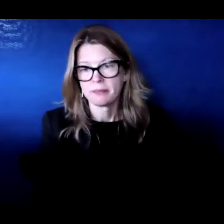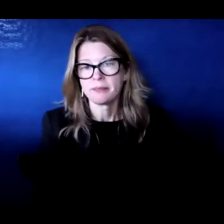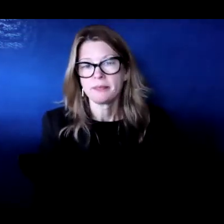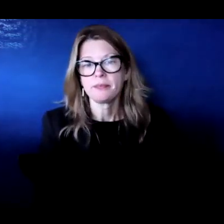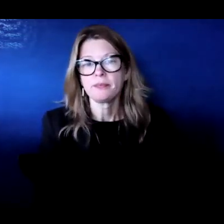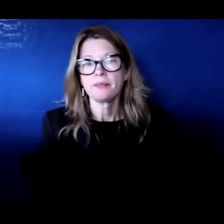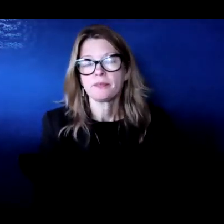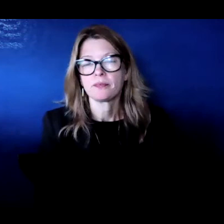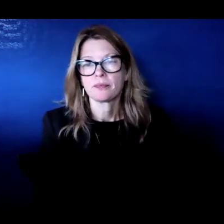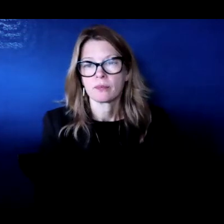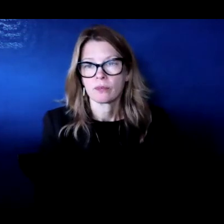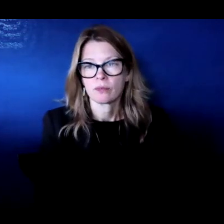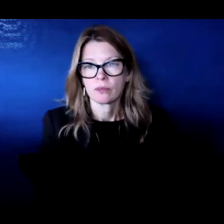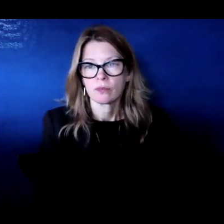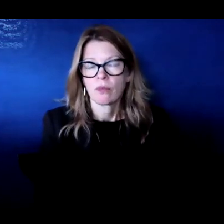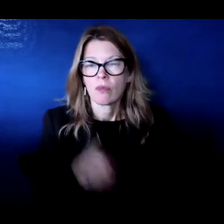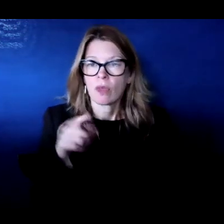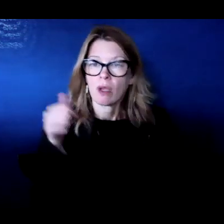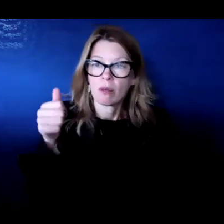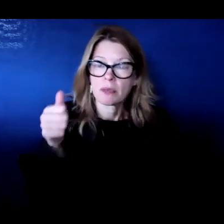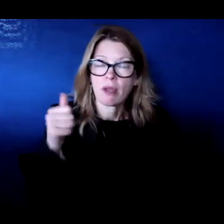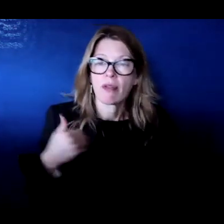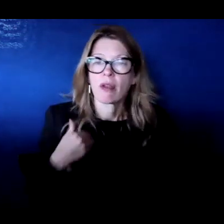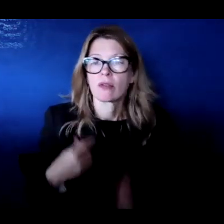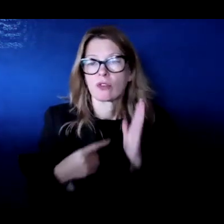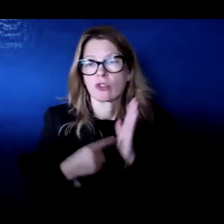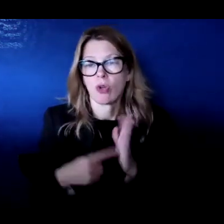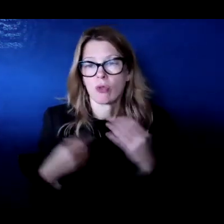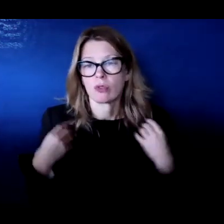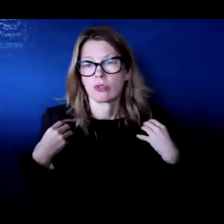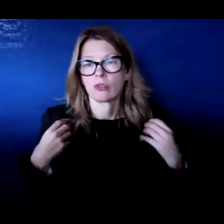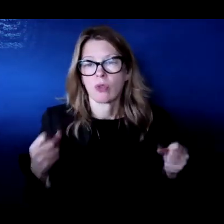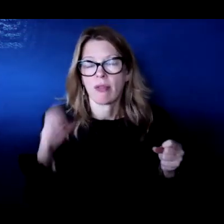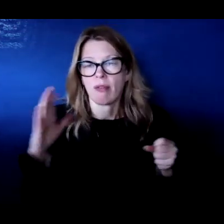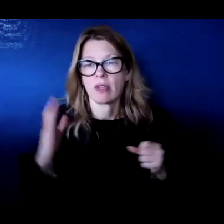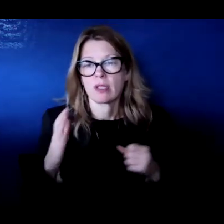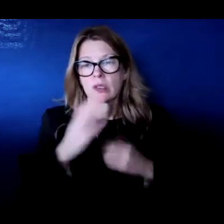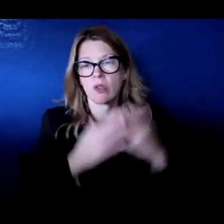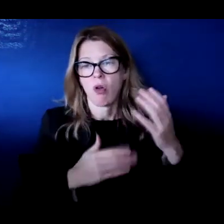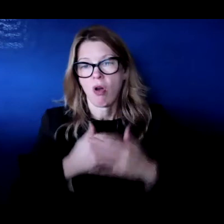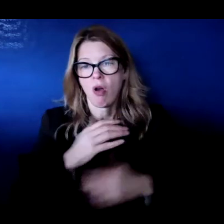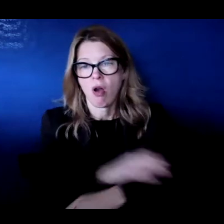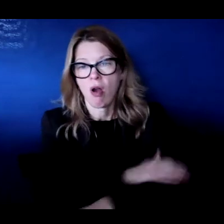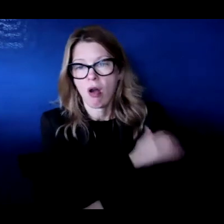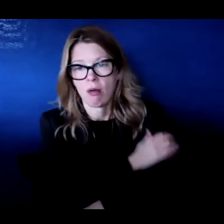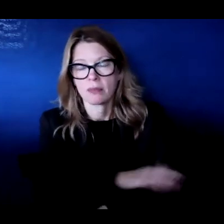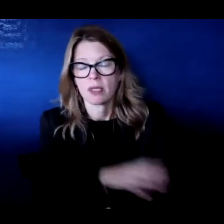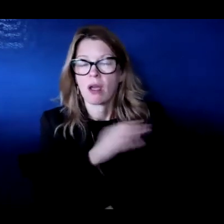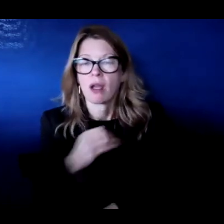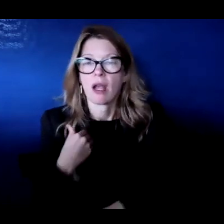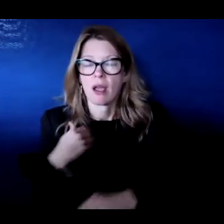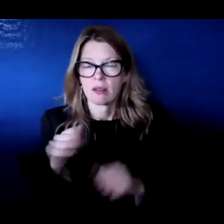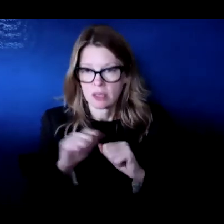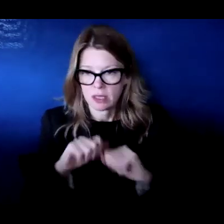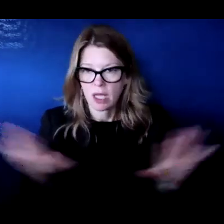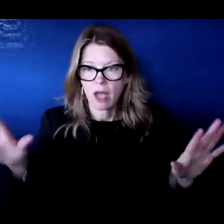generation. He has shown the strength of his arm. He has scattered the